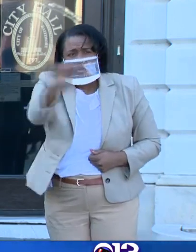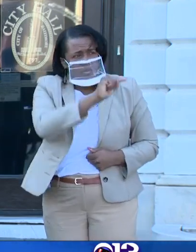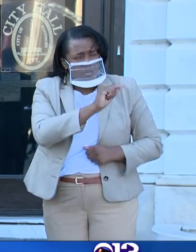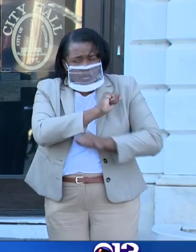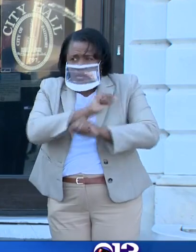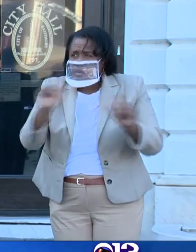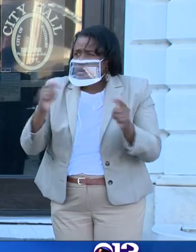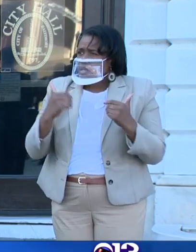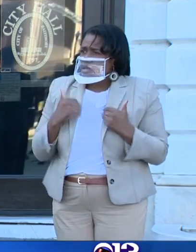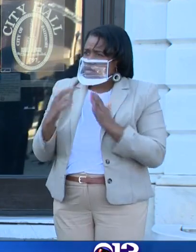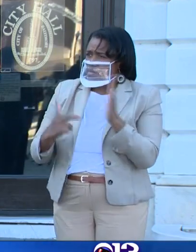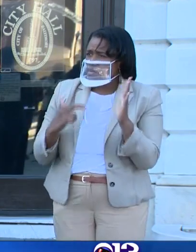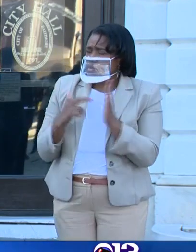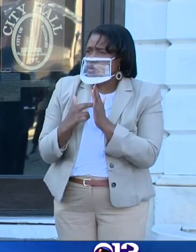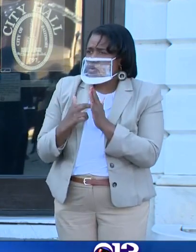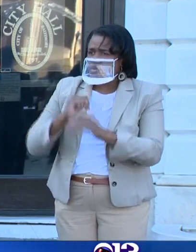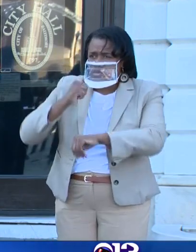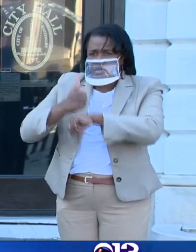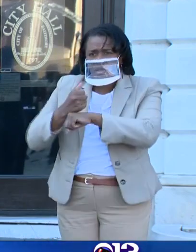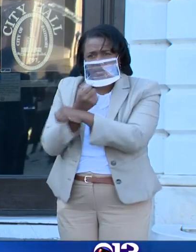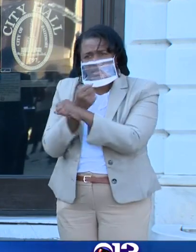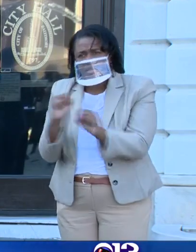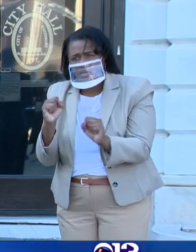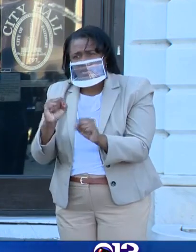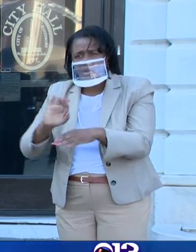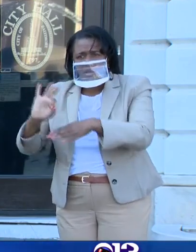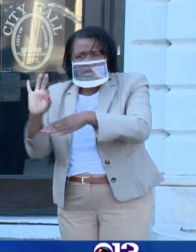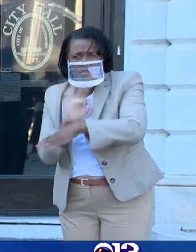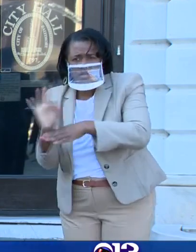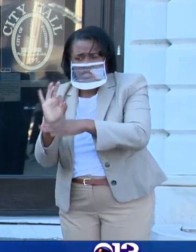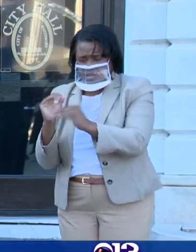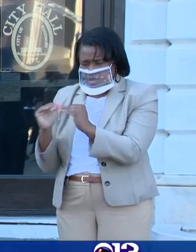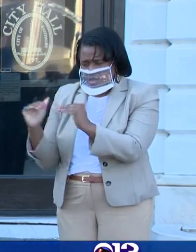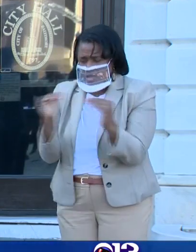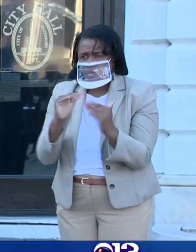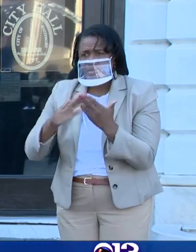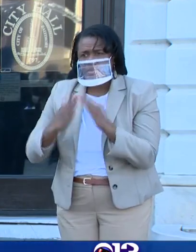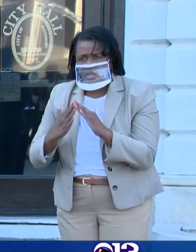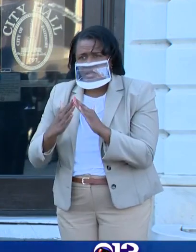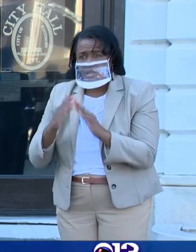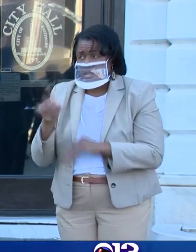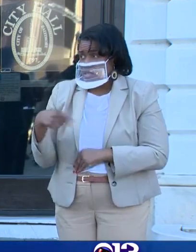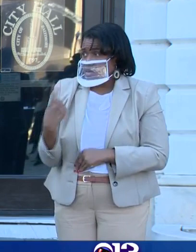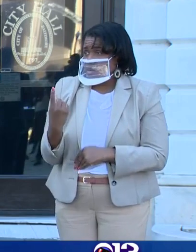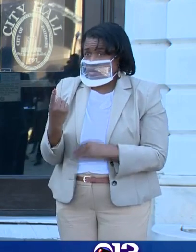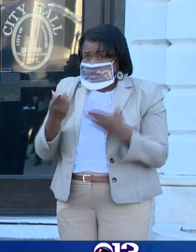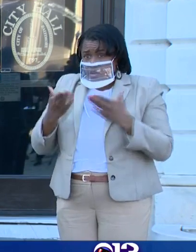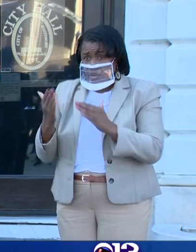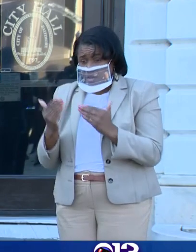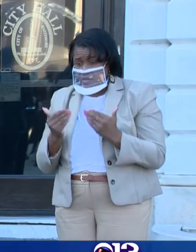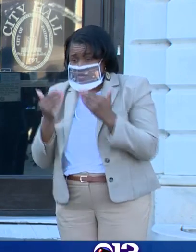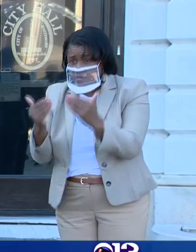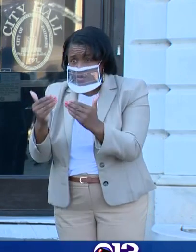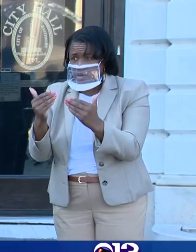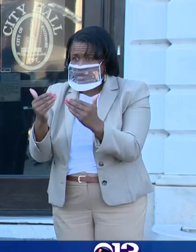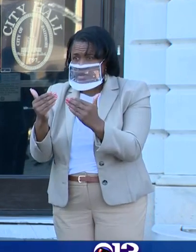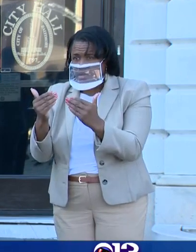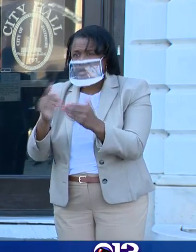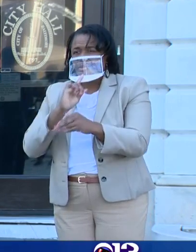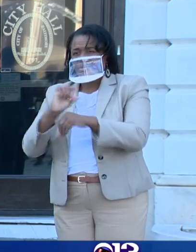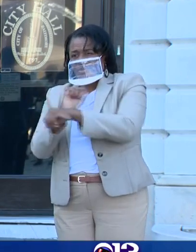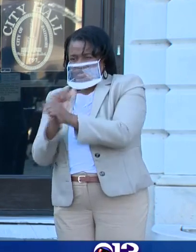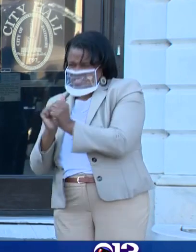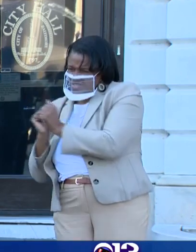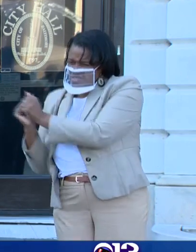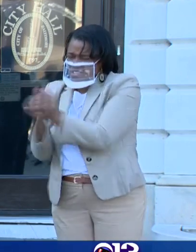play in building a safer, functioning, and equitable city, and the only way forward is together. I am